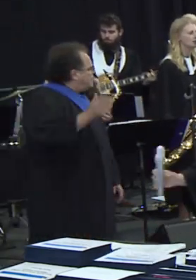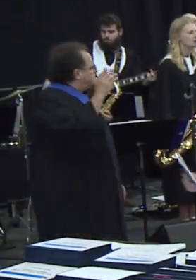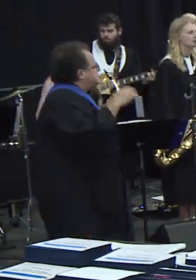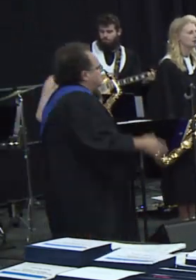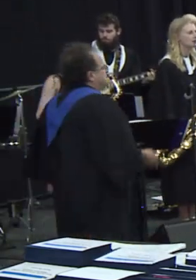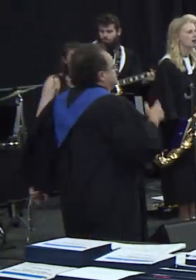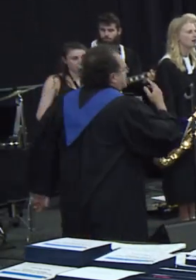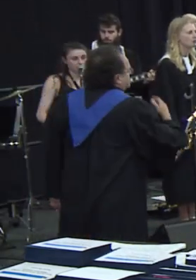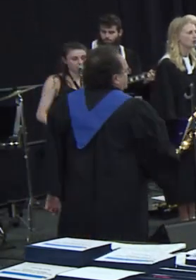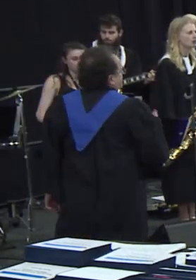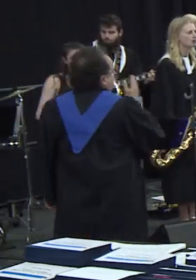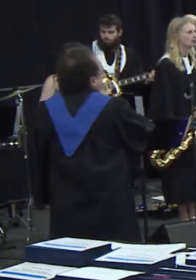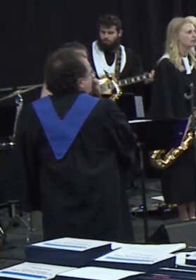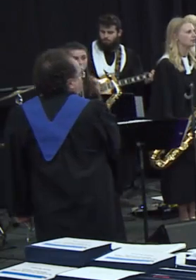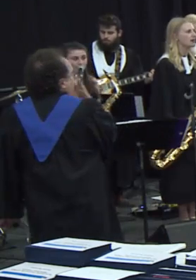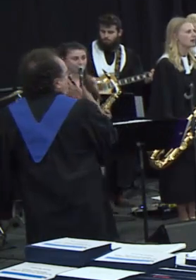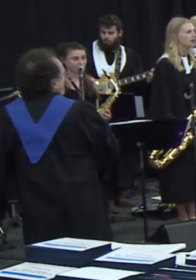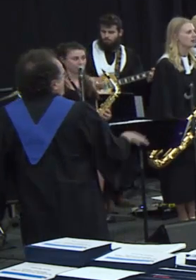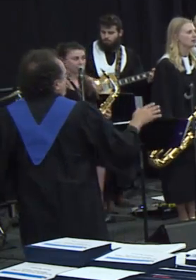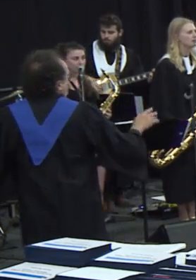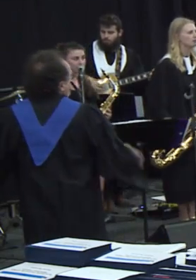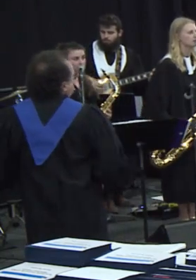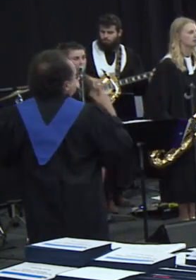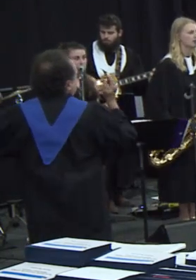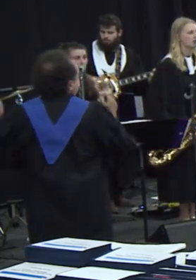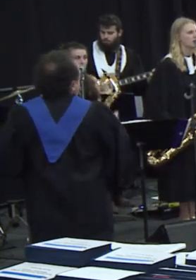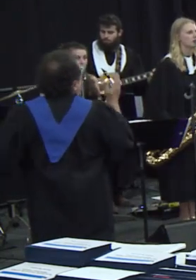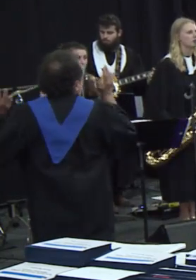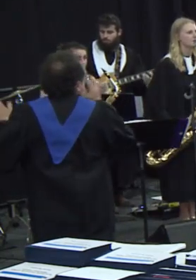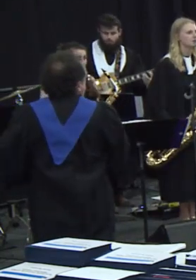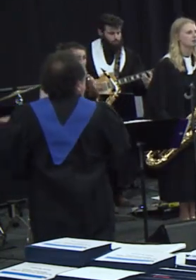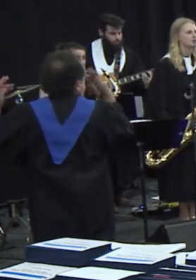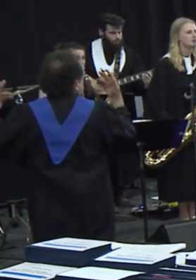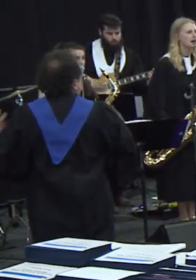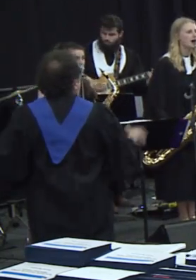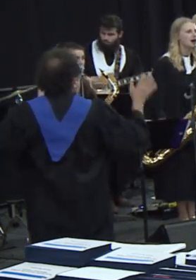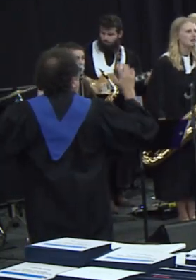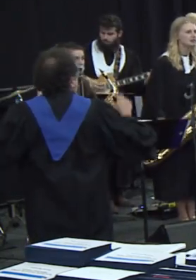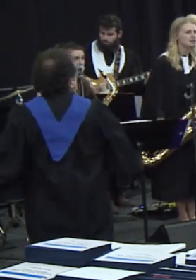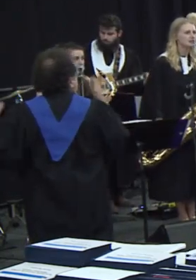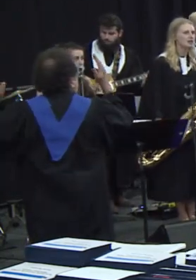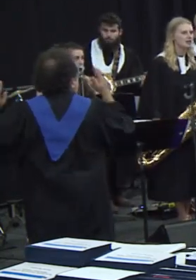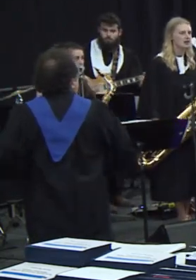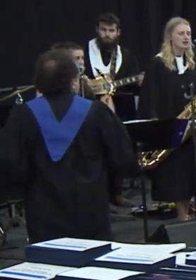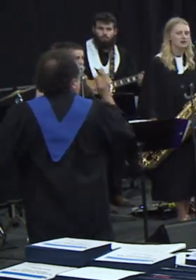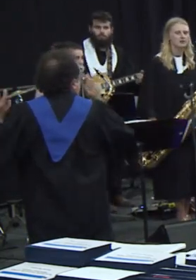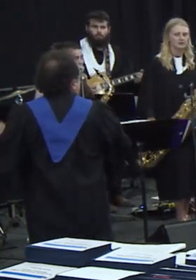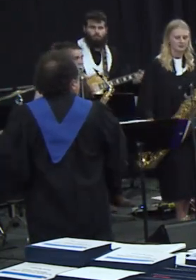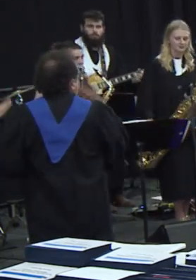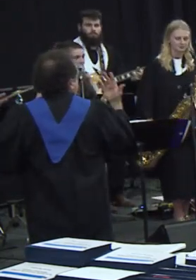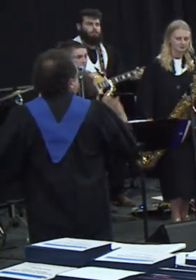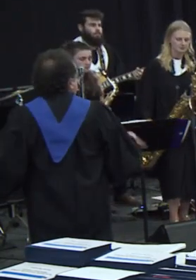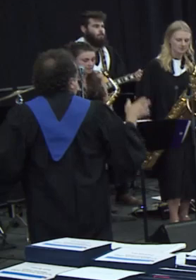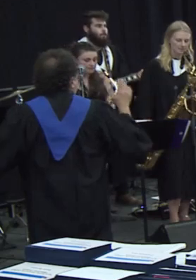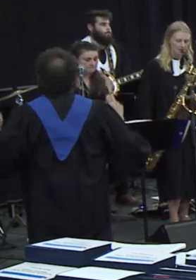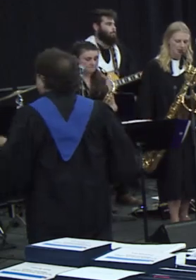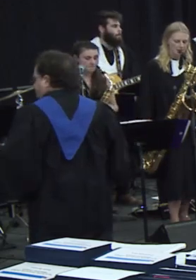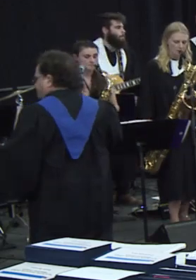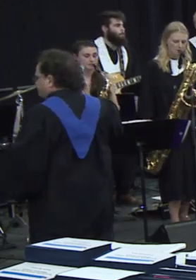and if you'll come with us, the future's ours to share.